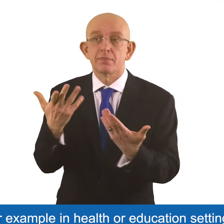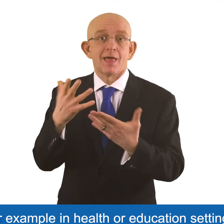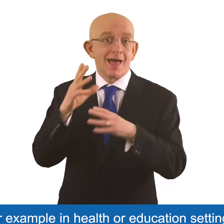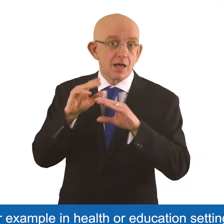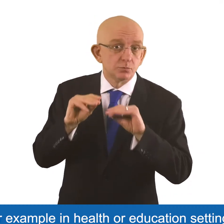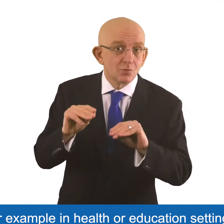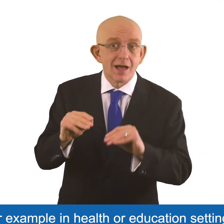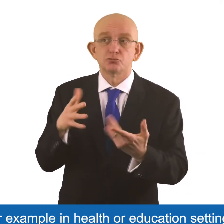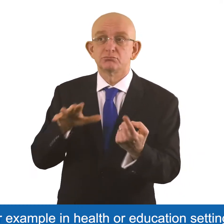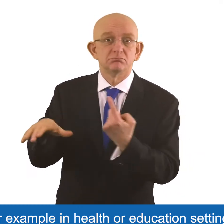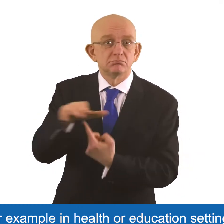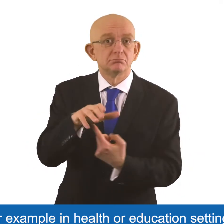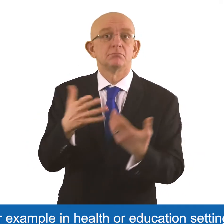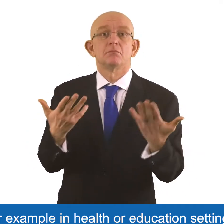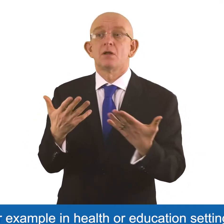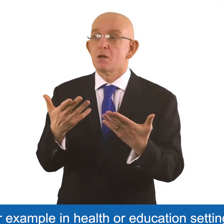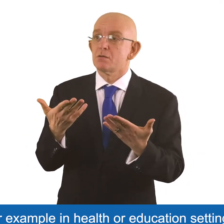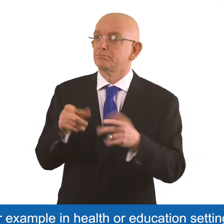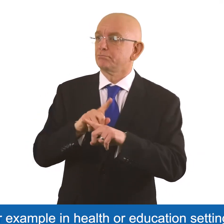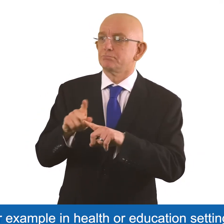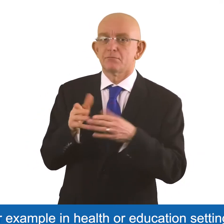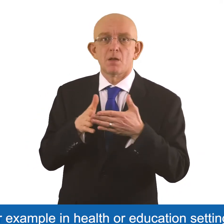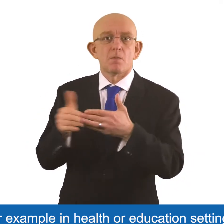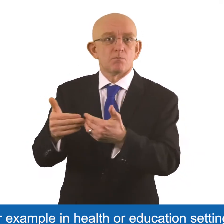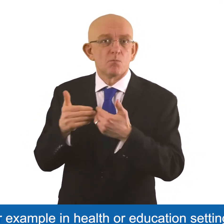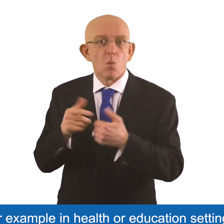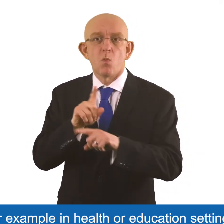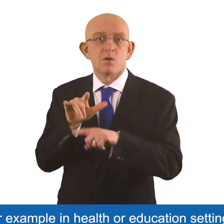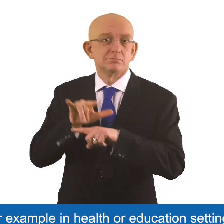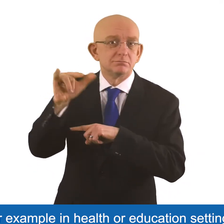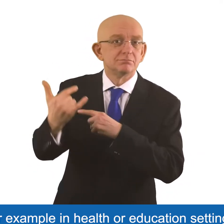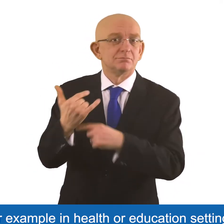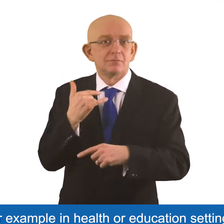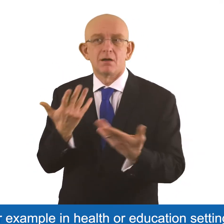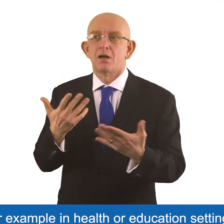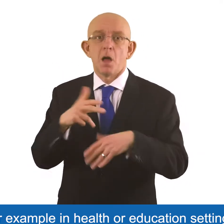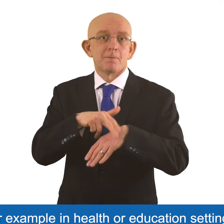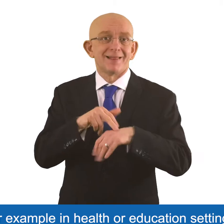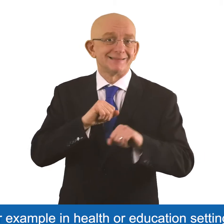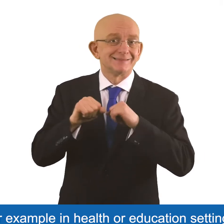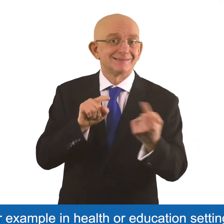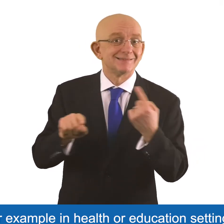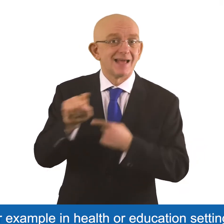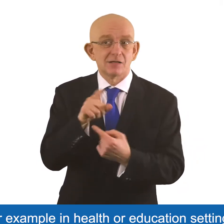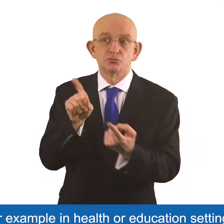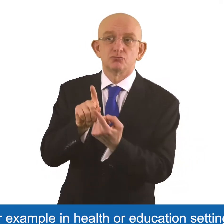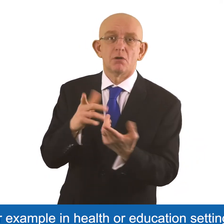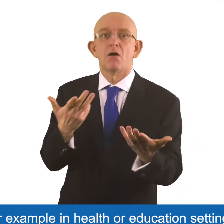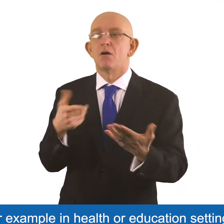For example, in health or education settings, ports, police stations, courts, job centres, workplaces,